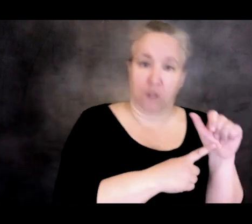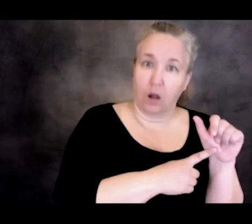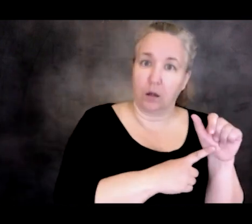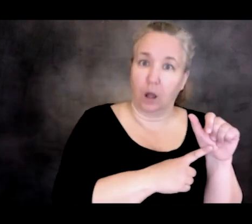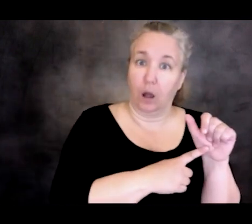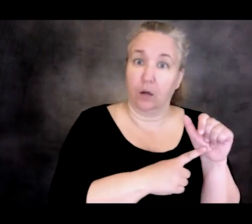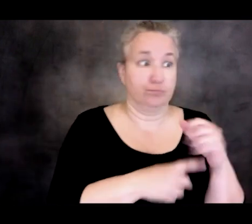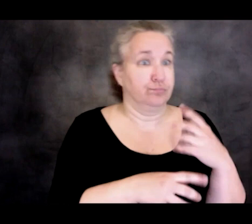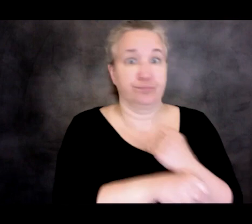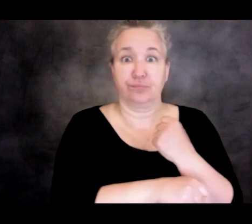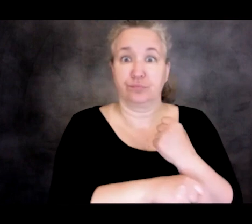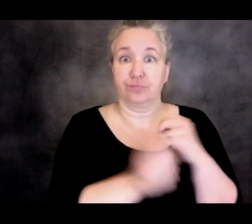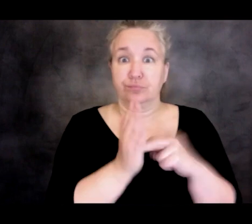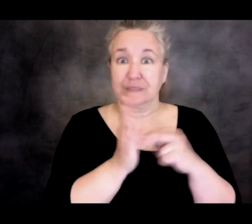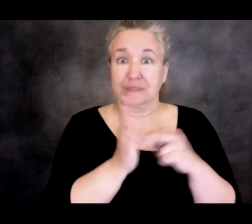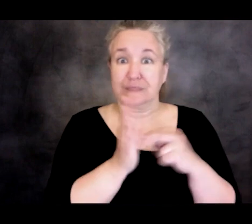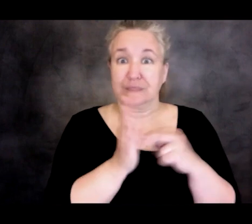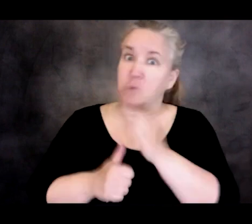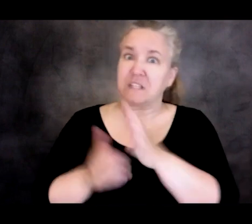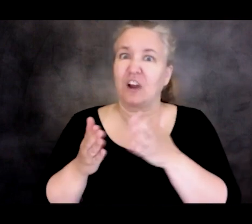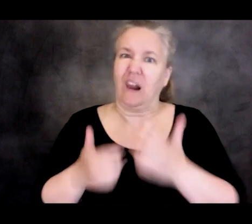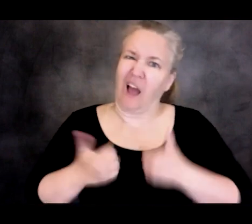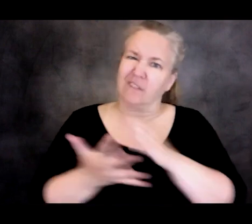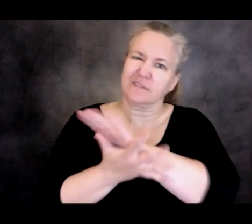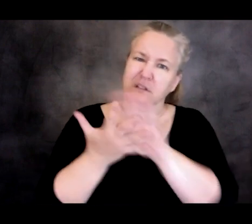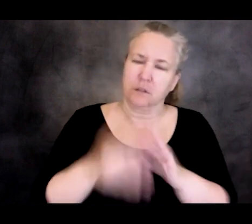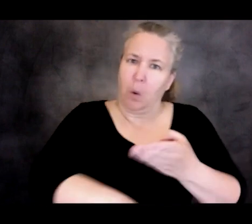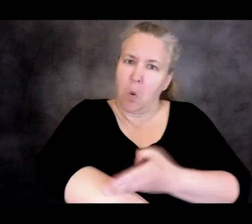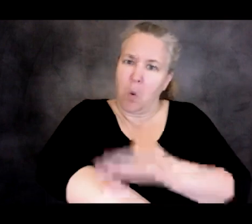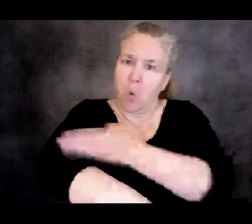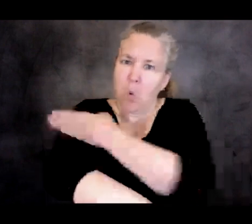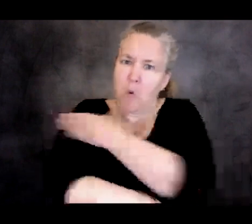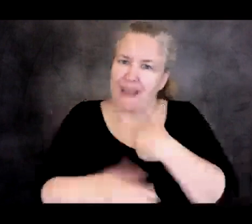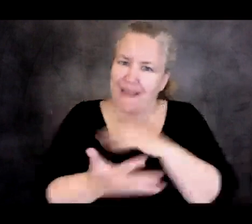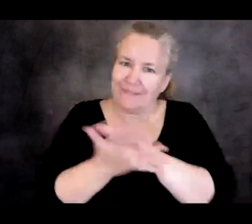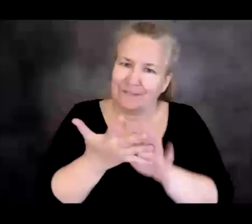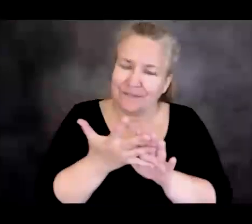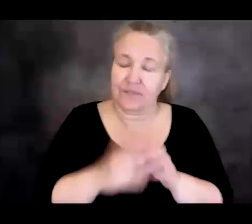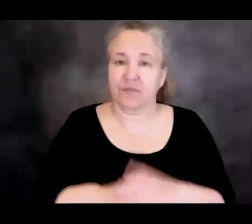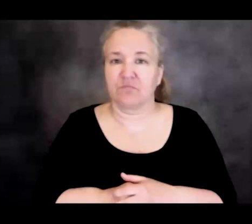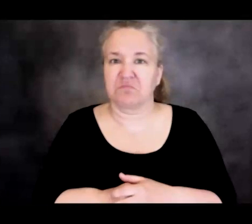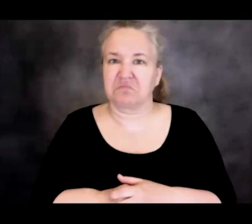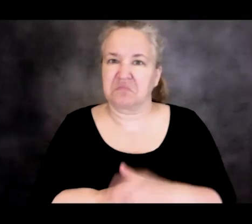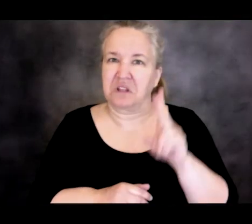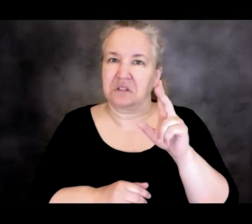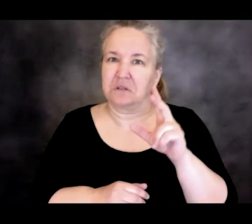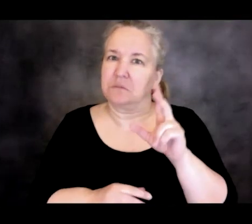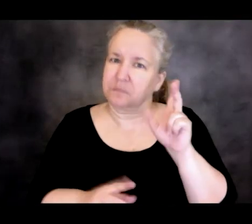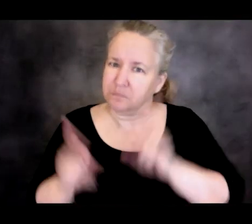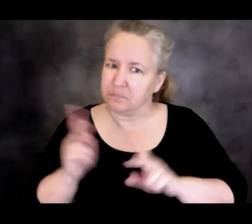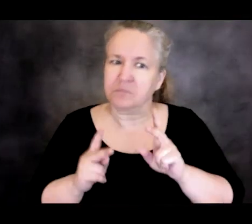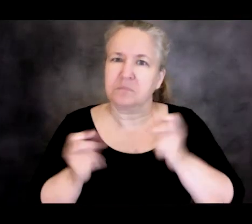over most areas of their lives. As such, DACA has been hailed as a wide success by